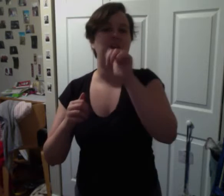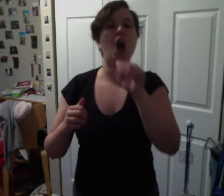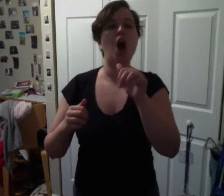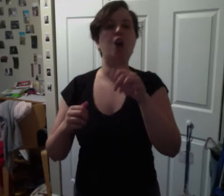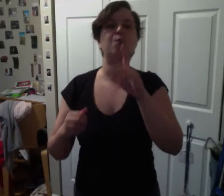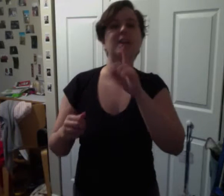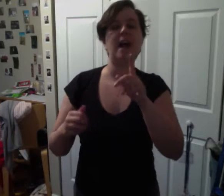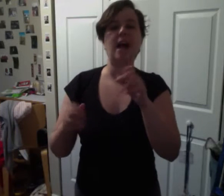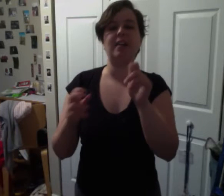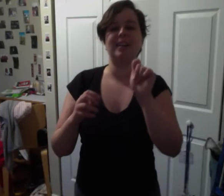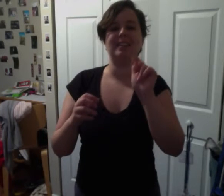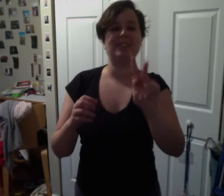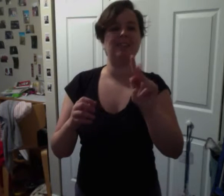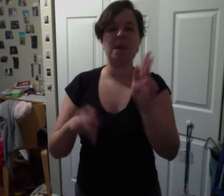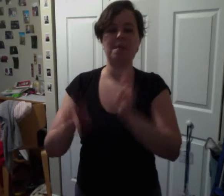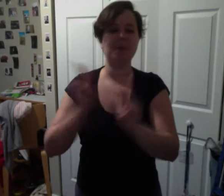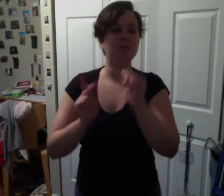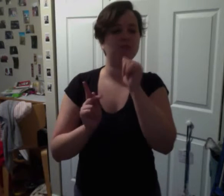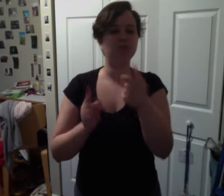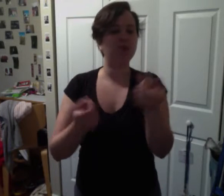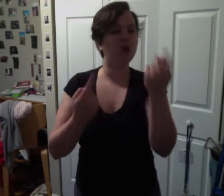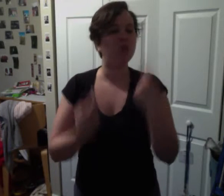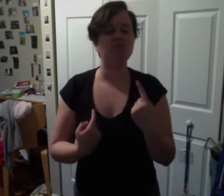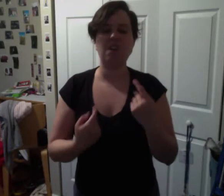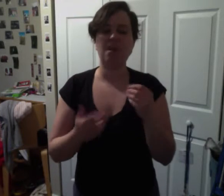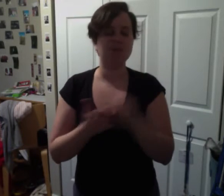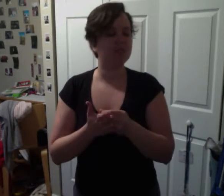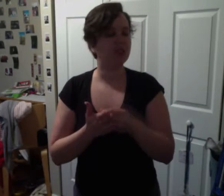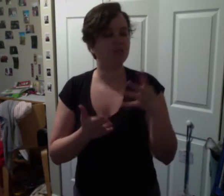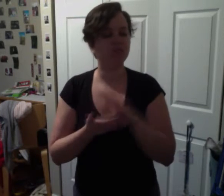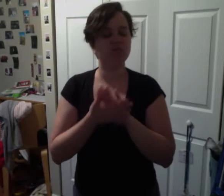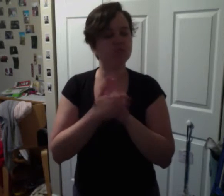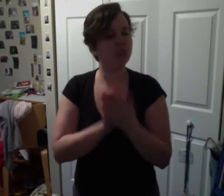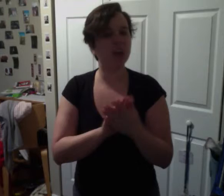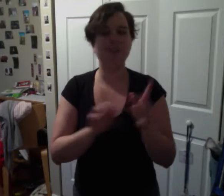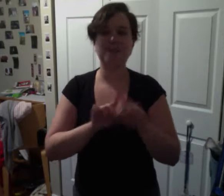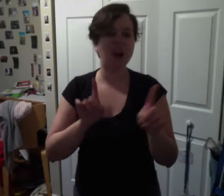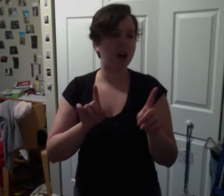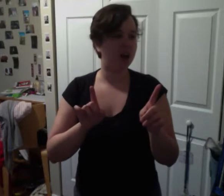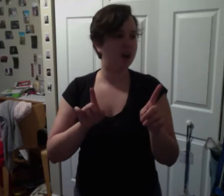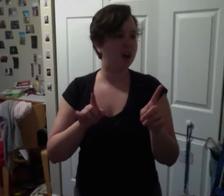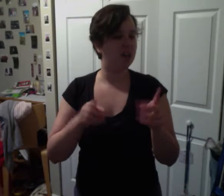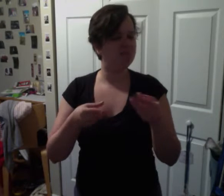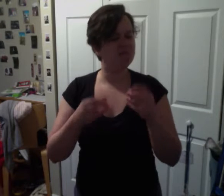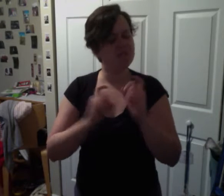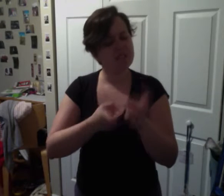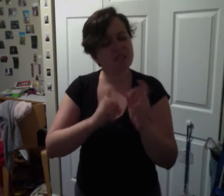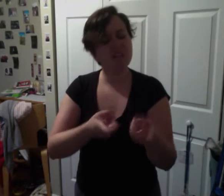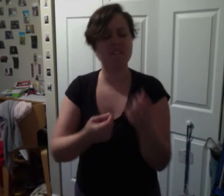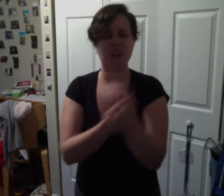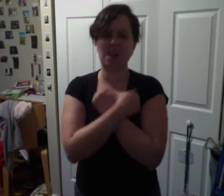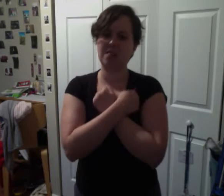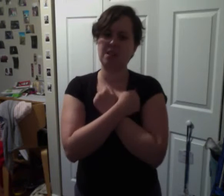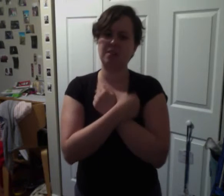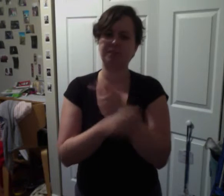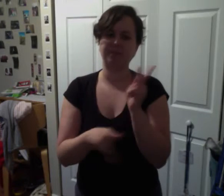generosity and love. So many of these are just everyday people talking about lives lived with kindness, courage, decency,